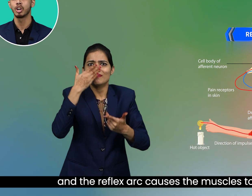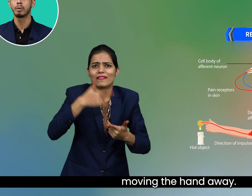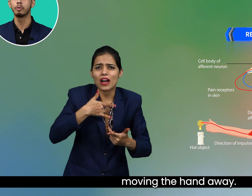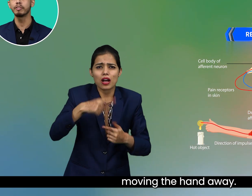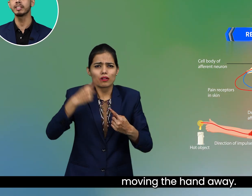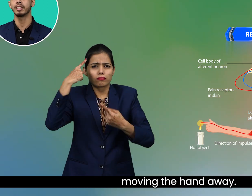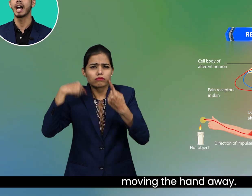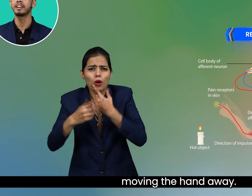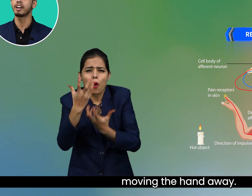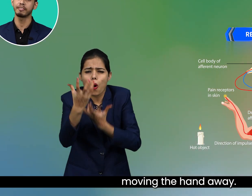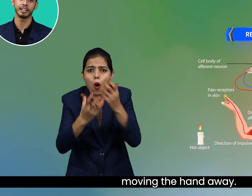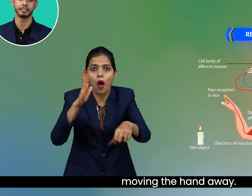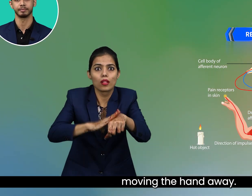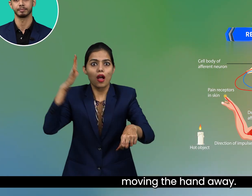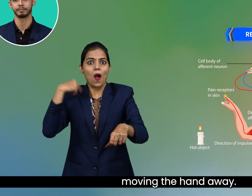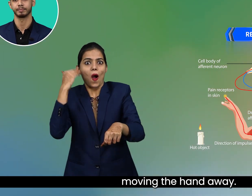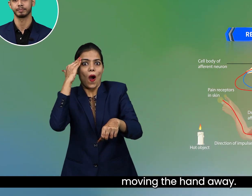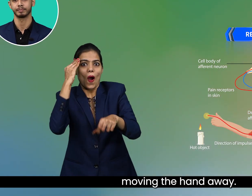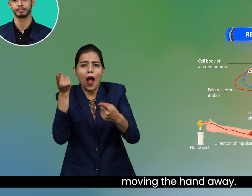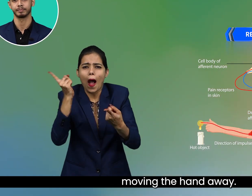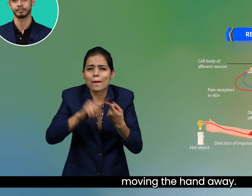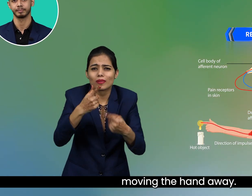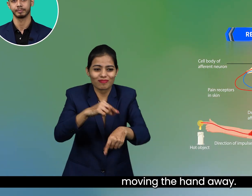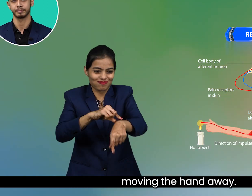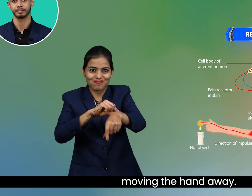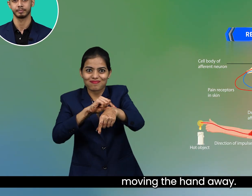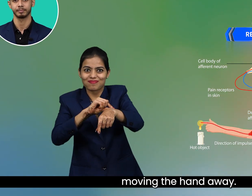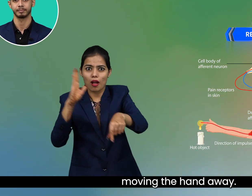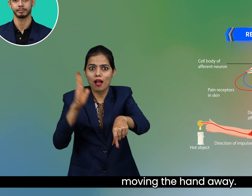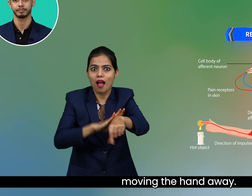contract, moving the hand away.